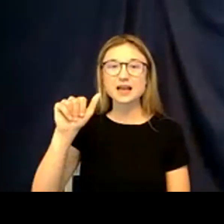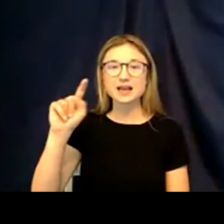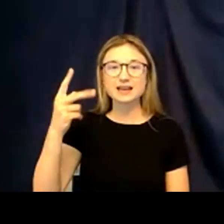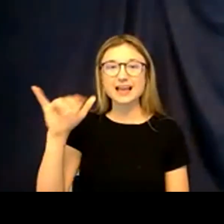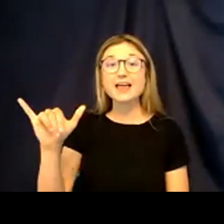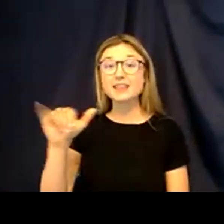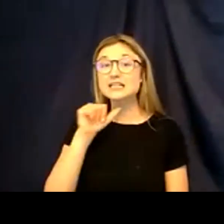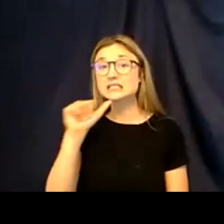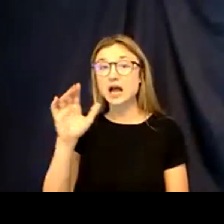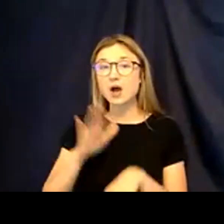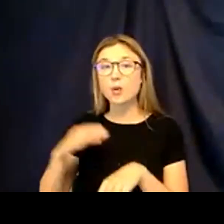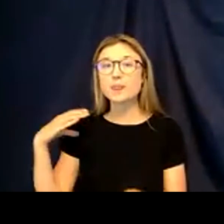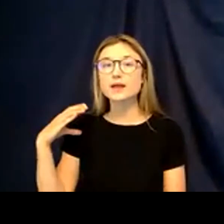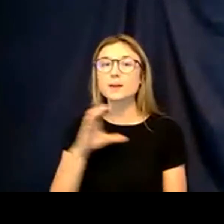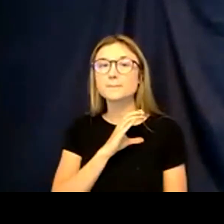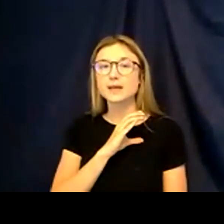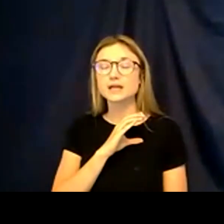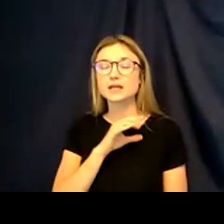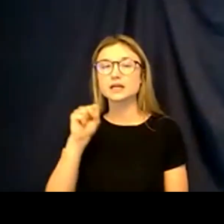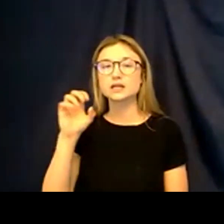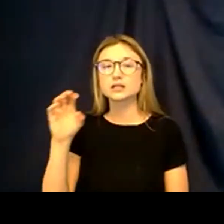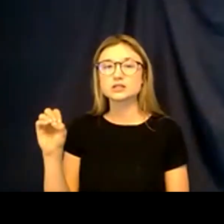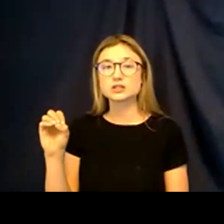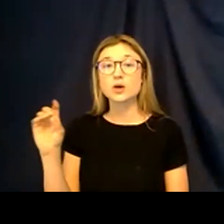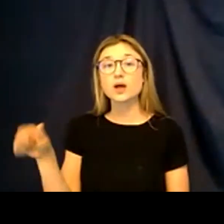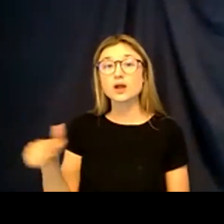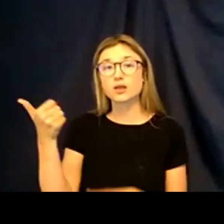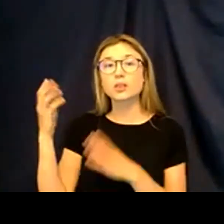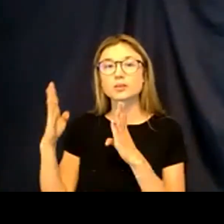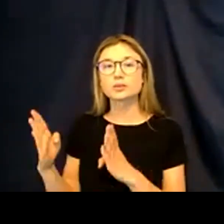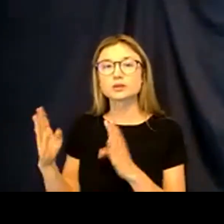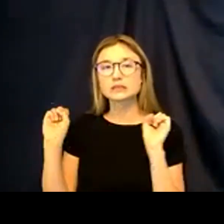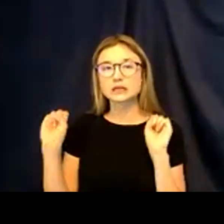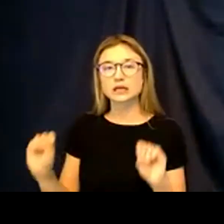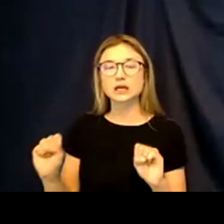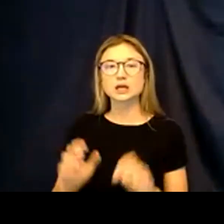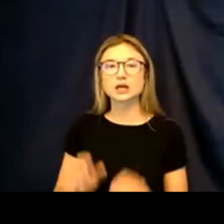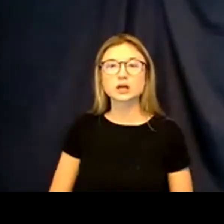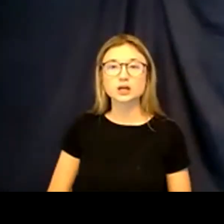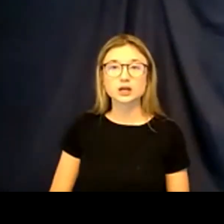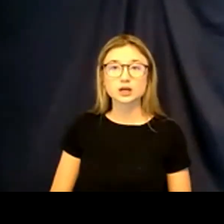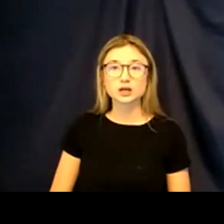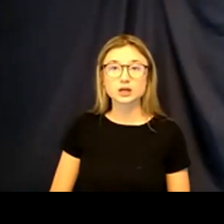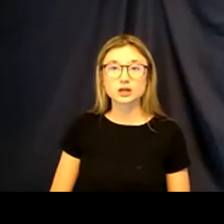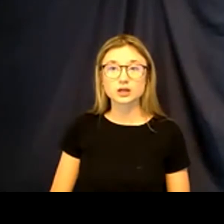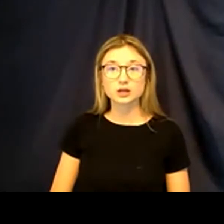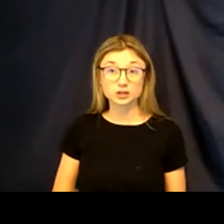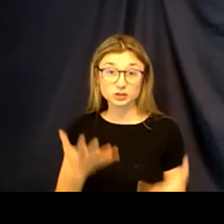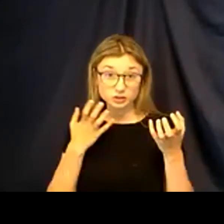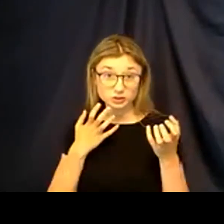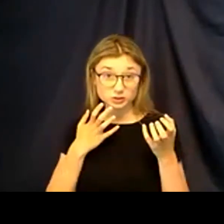member. Oh, so okay. Make So, the motion, but somebody else can. Kelly, do you want to, or do you want me to do it?